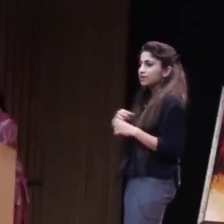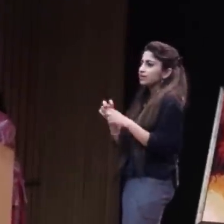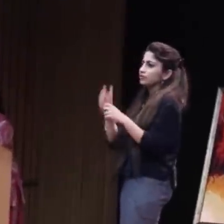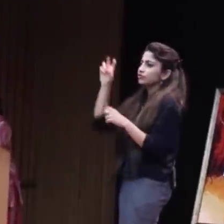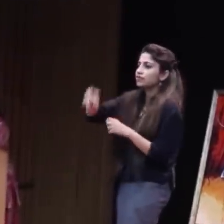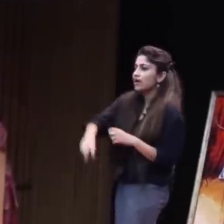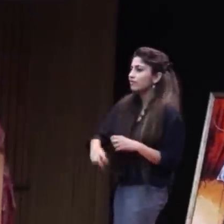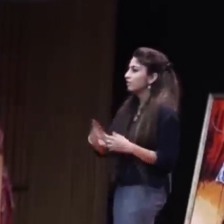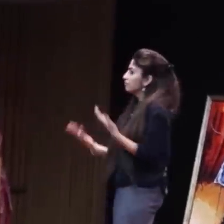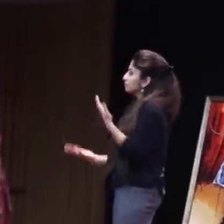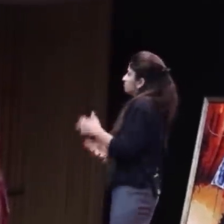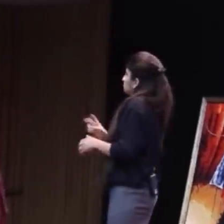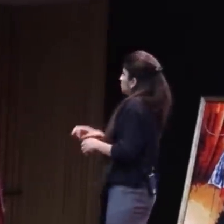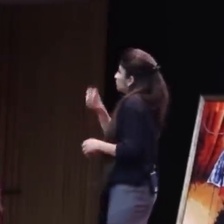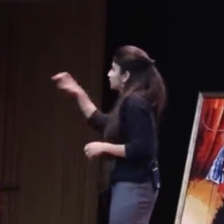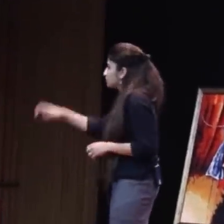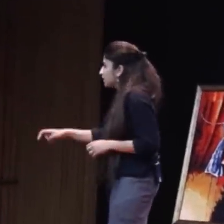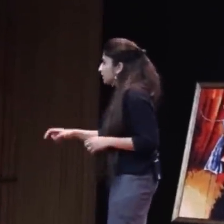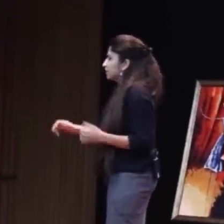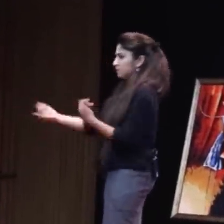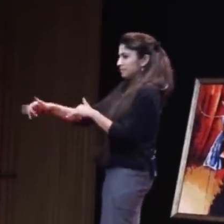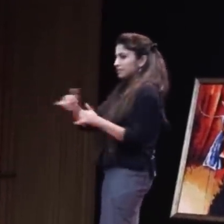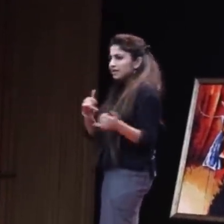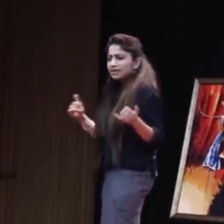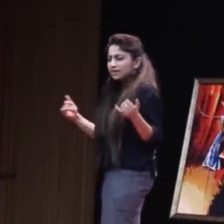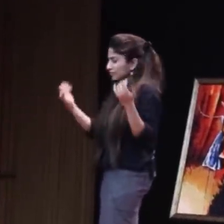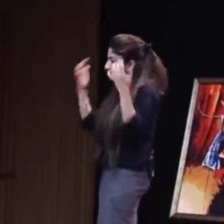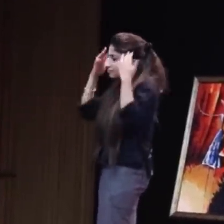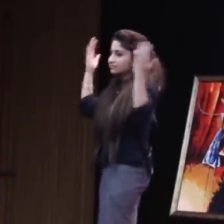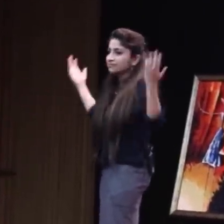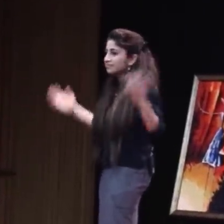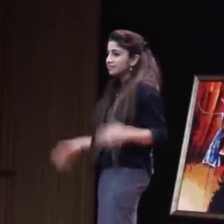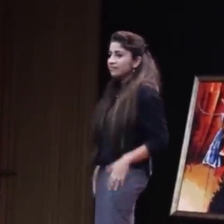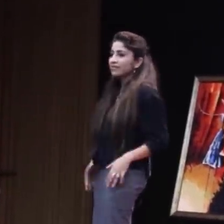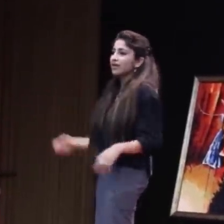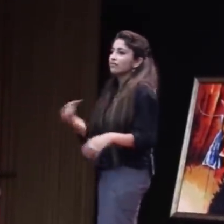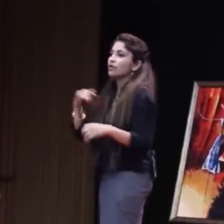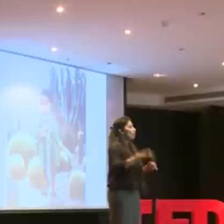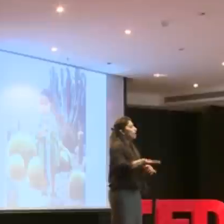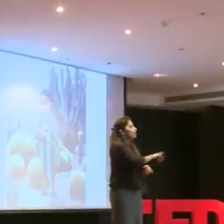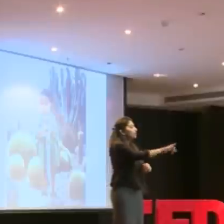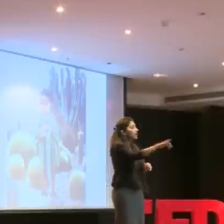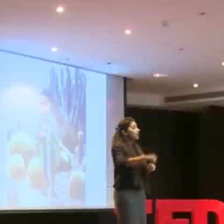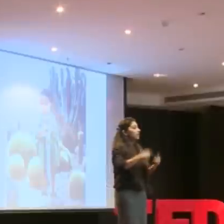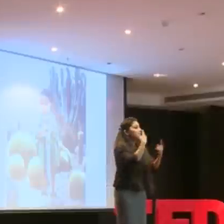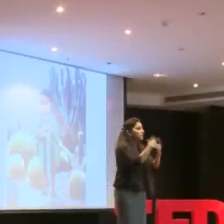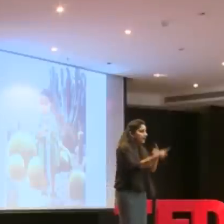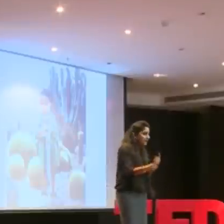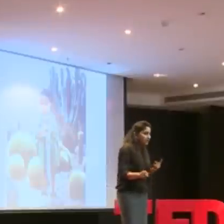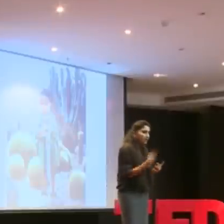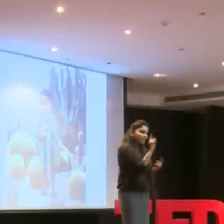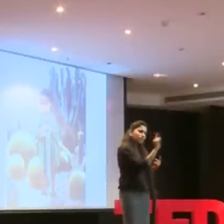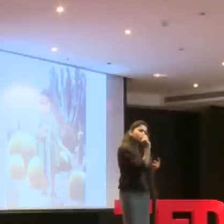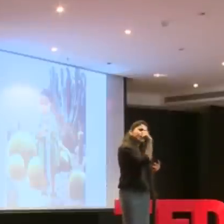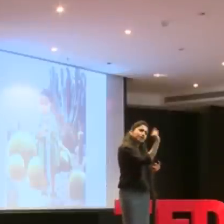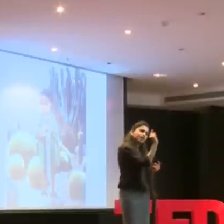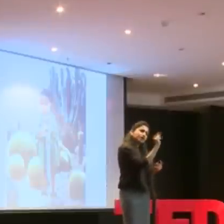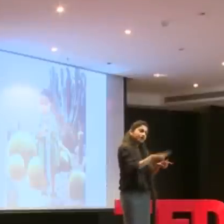Skydiving, bungee jumping, and whatnot. We all have them. But then the path of my